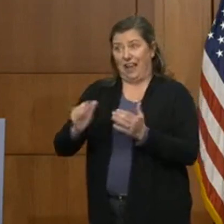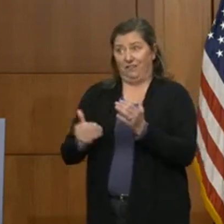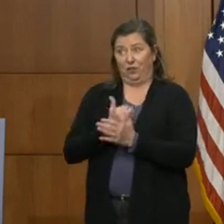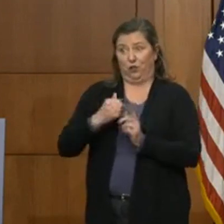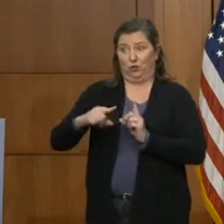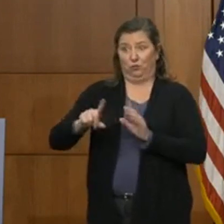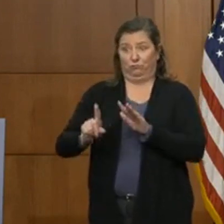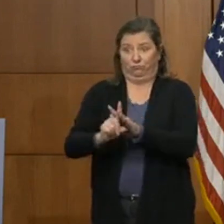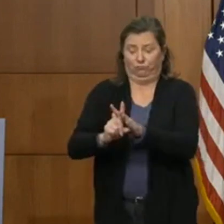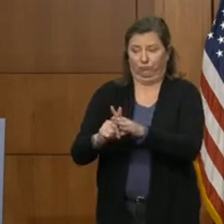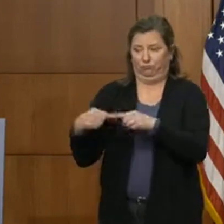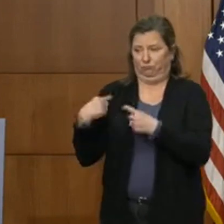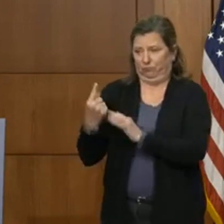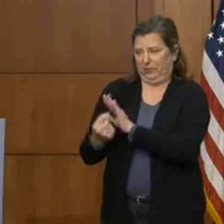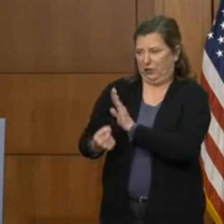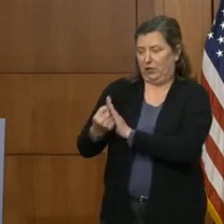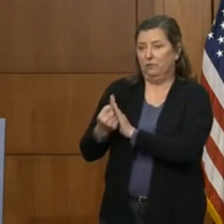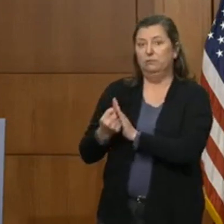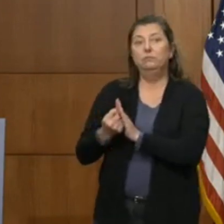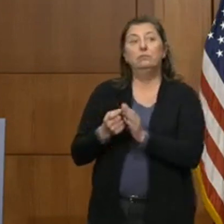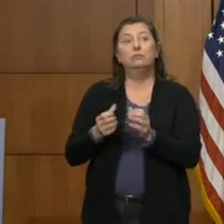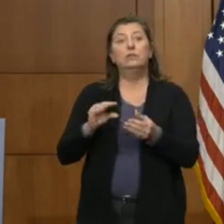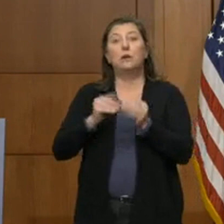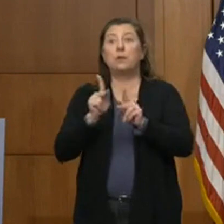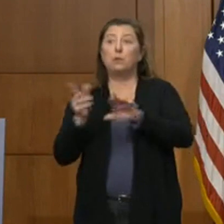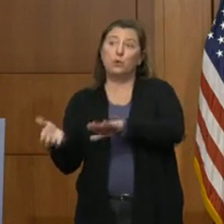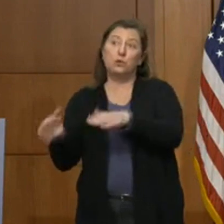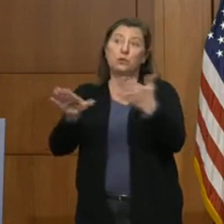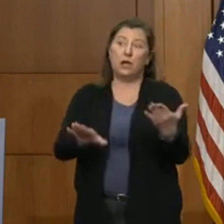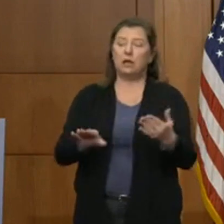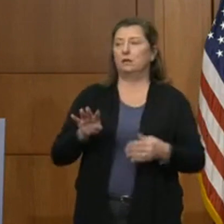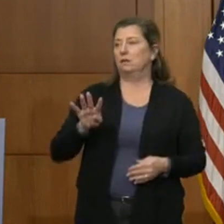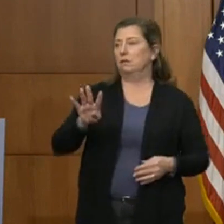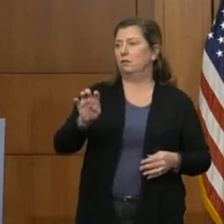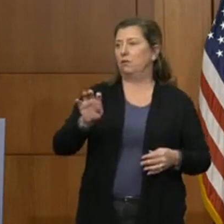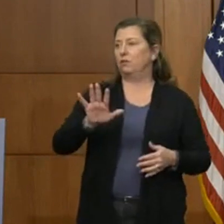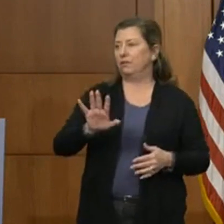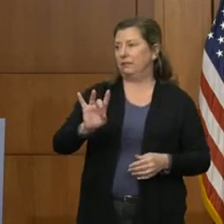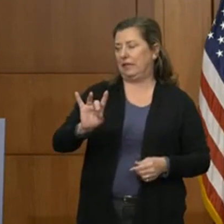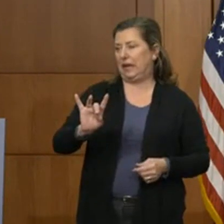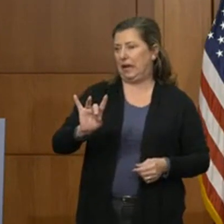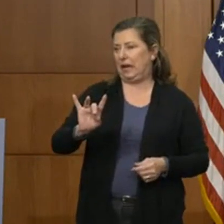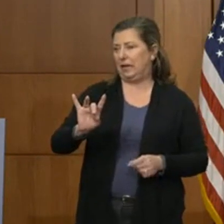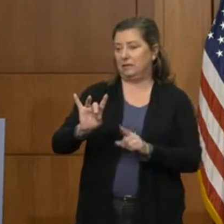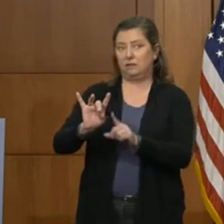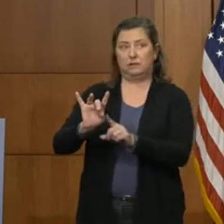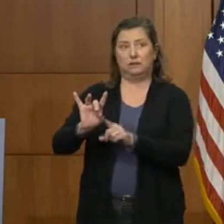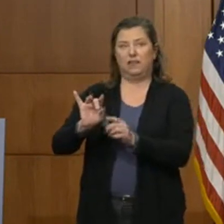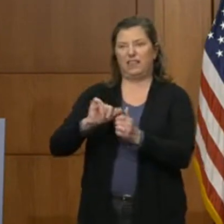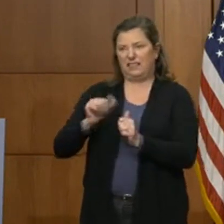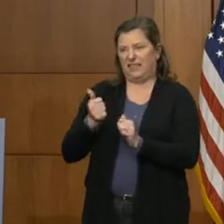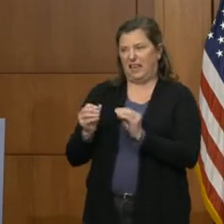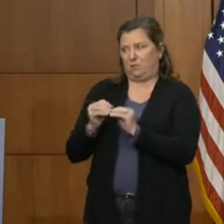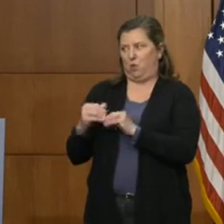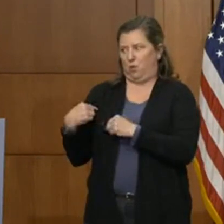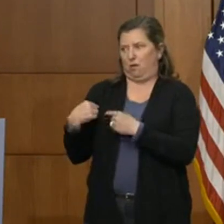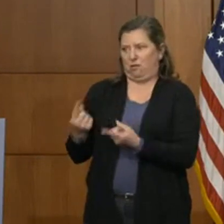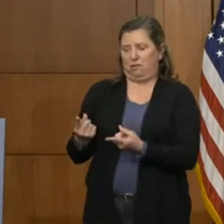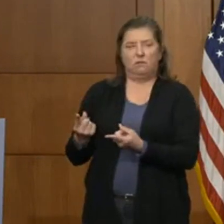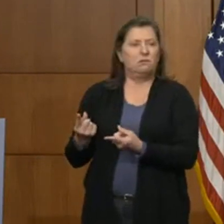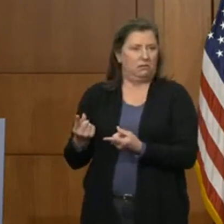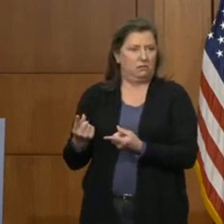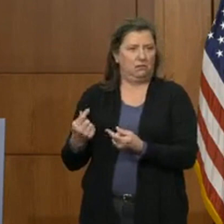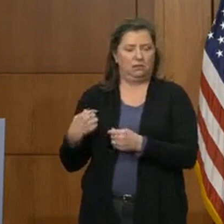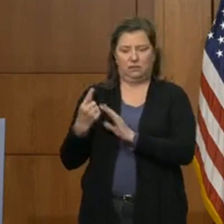last reporting period. Total deaths now number 458. and that's 10 additional deaths in the